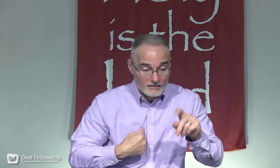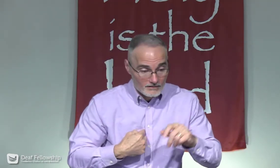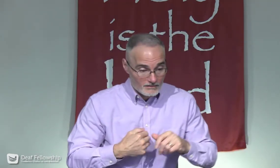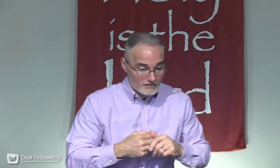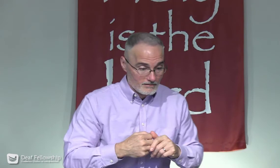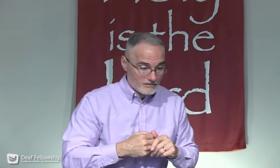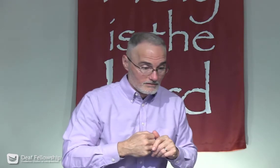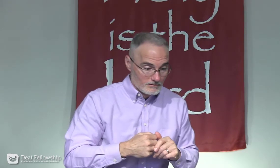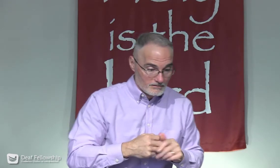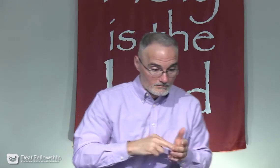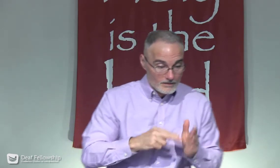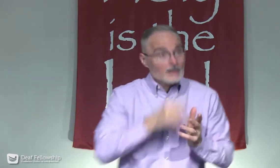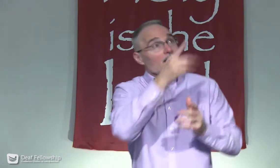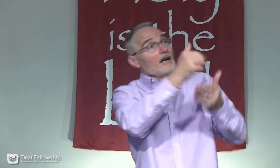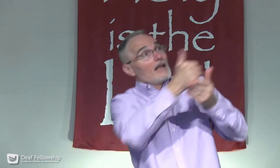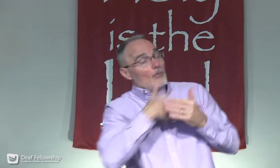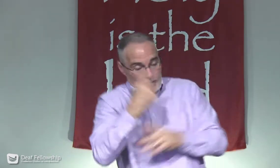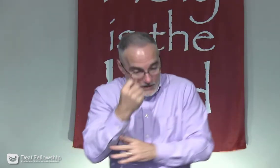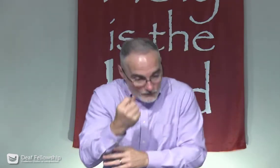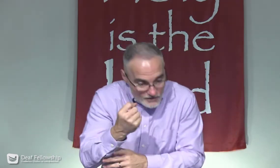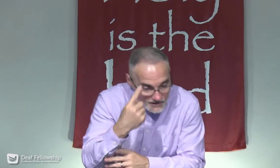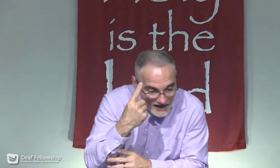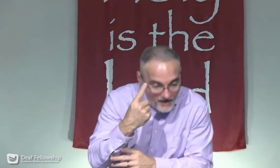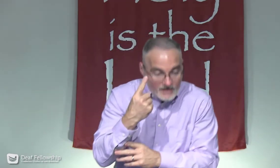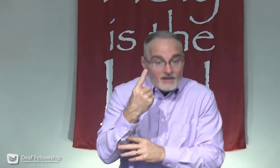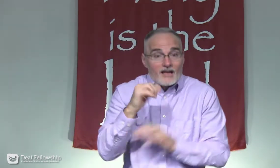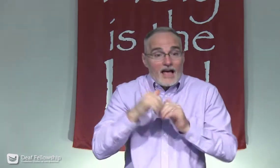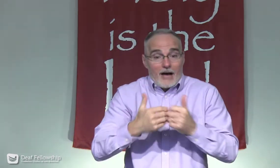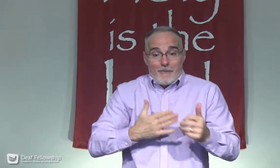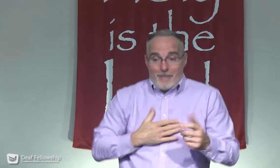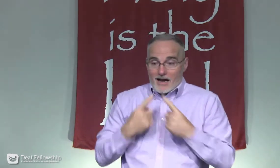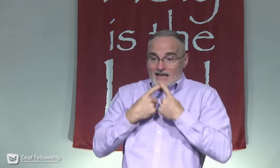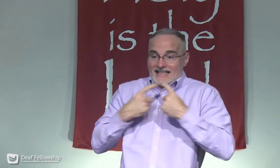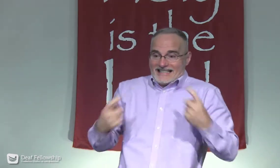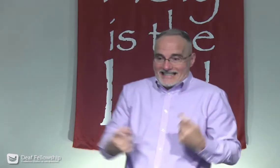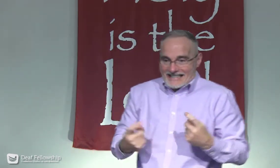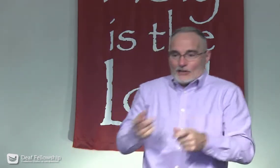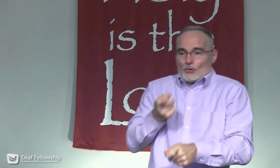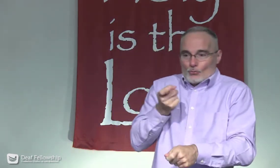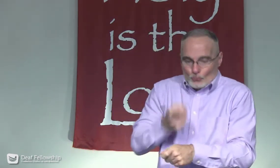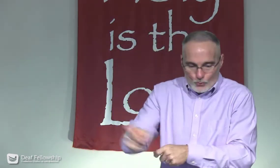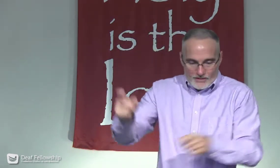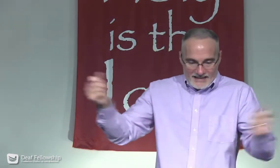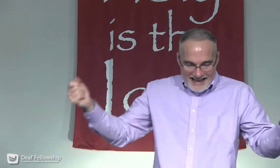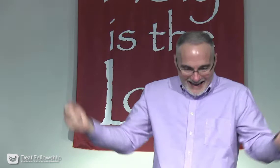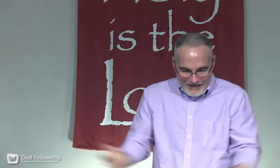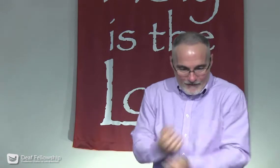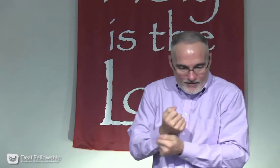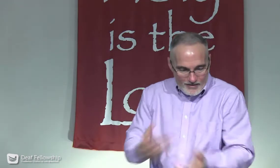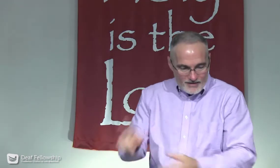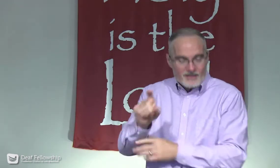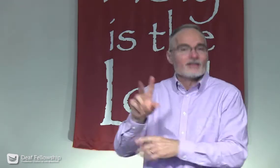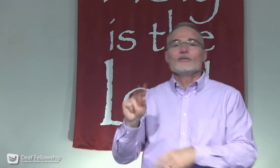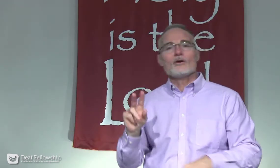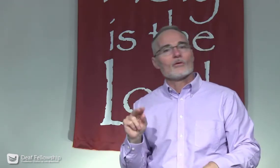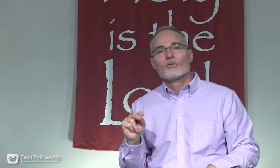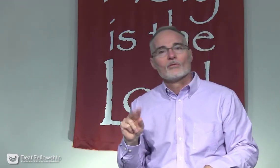So does that mean we're asking God to change us? To help us understand how our sin